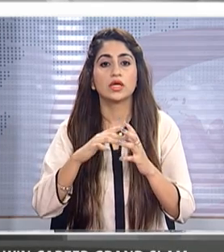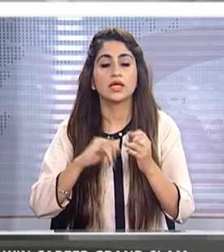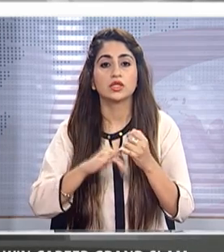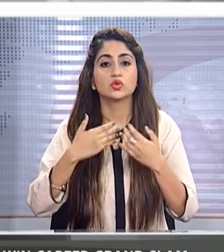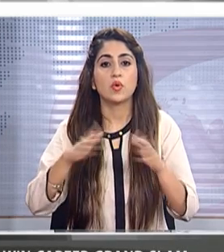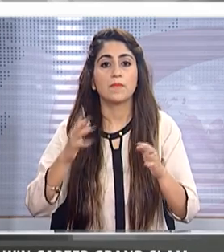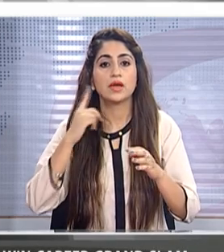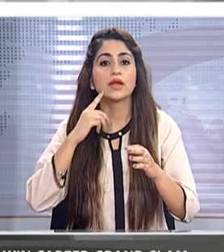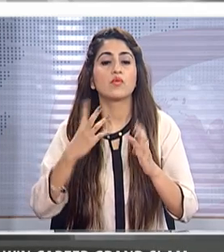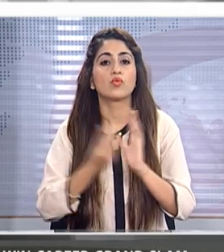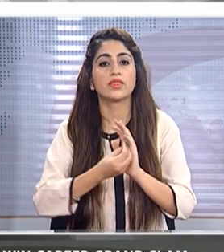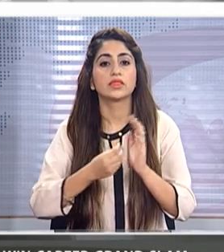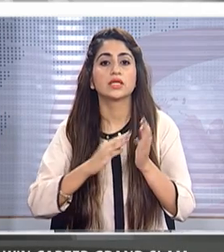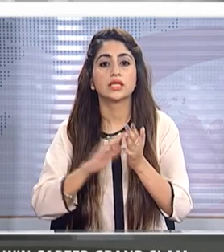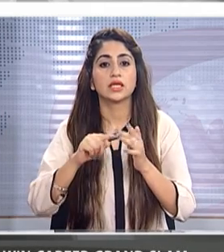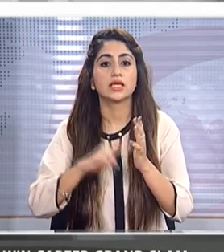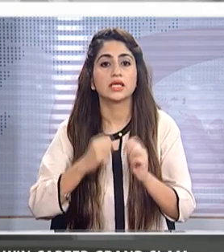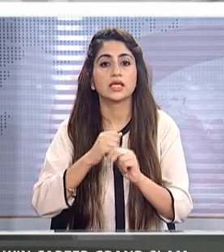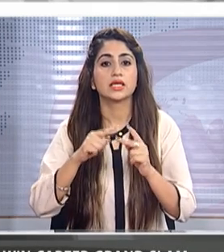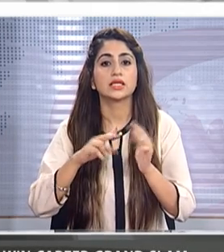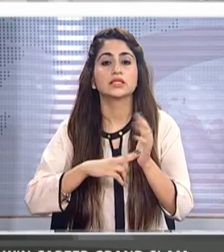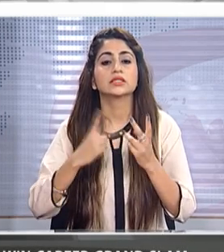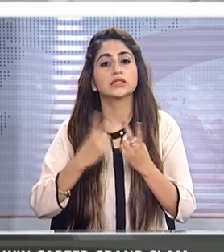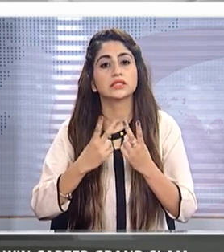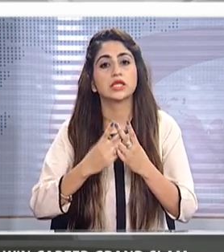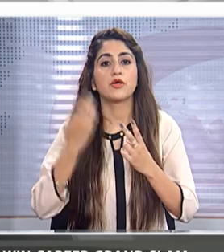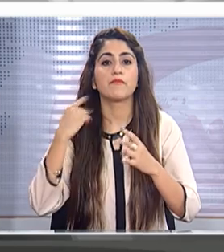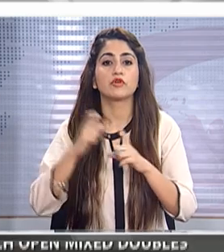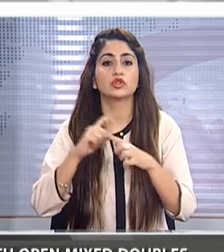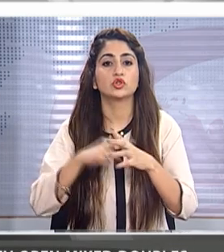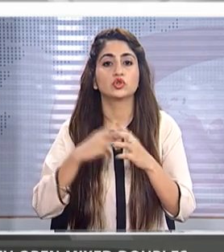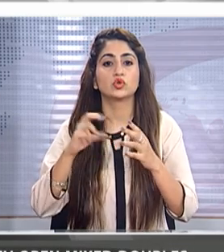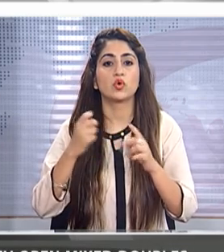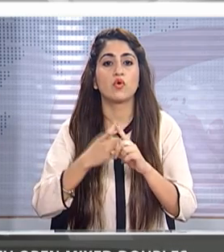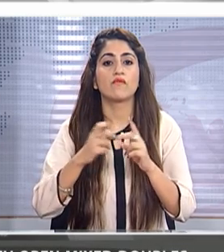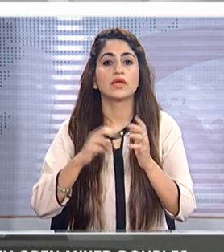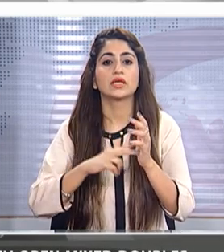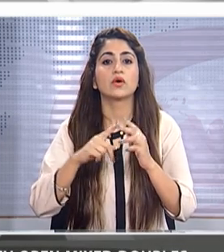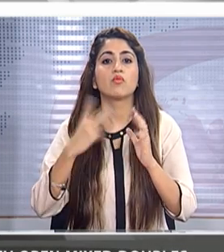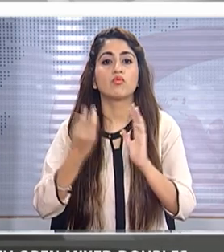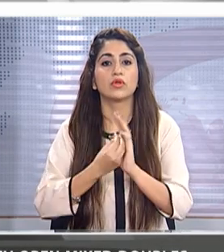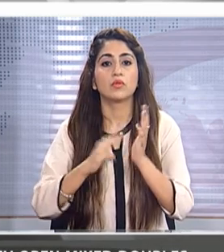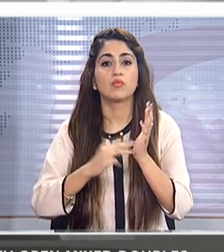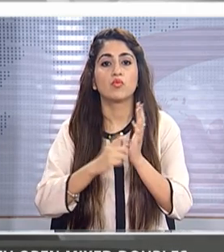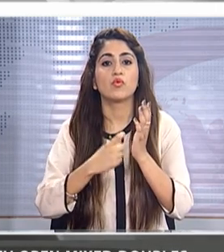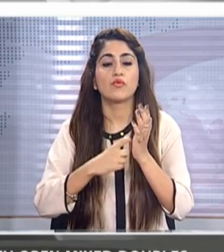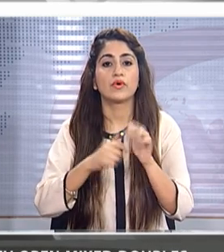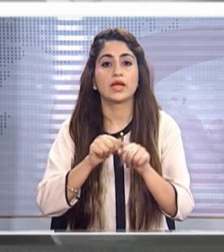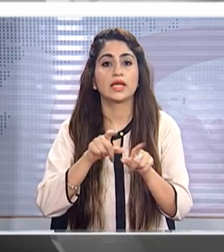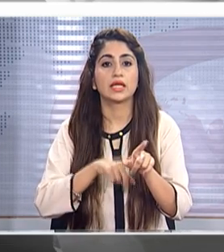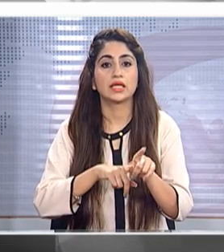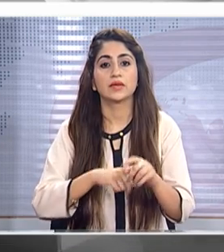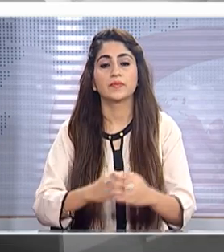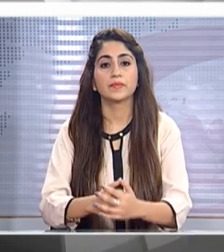Hingis. Top-seeded Novak Djokovic has set up a title clash with Andy Murray in the men's singles